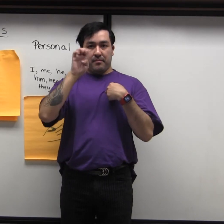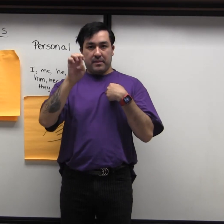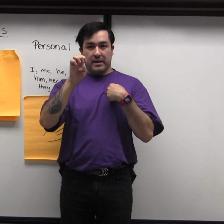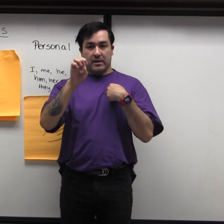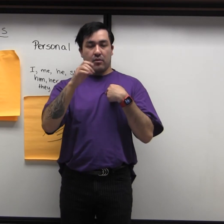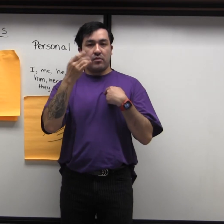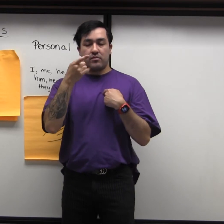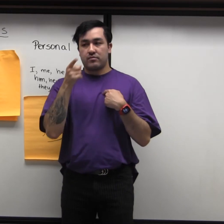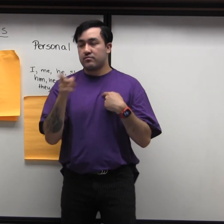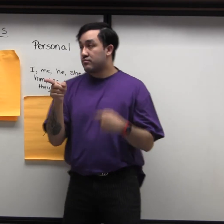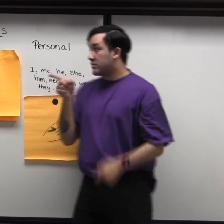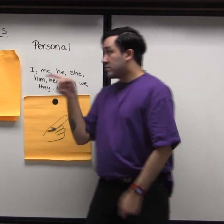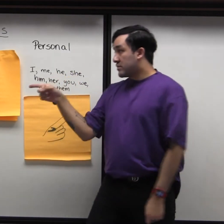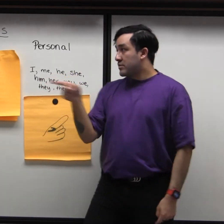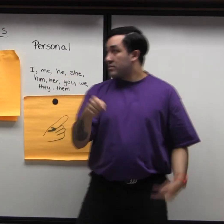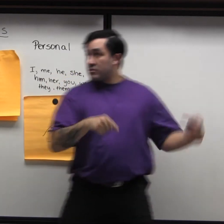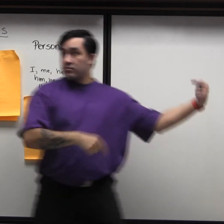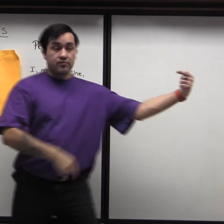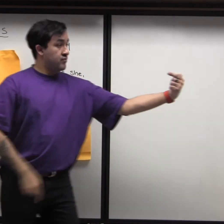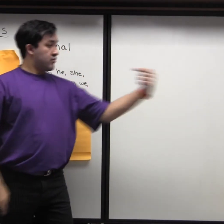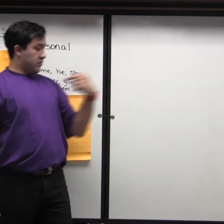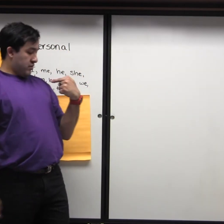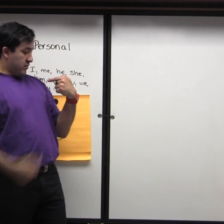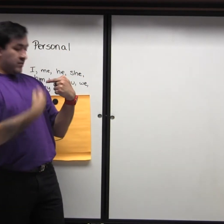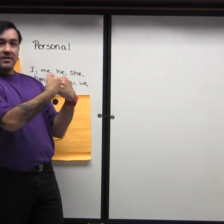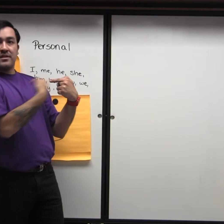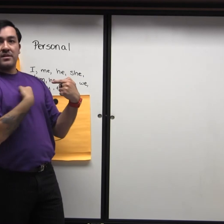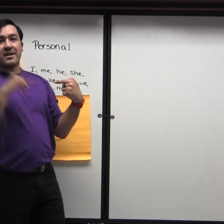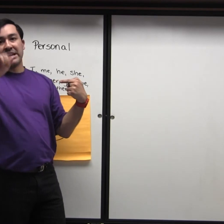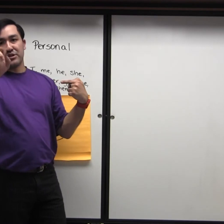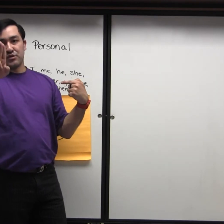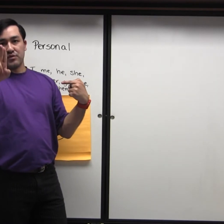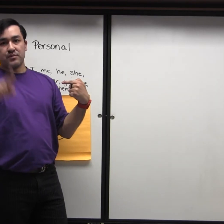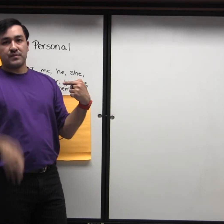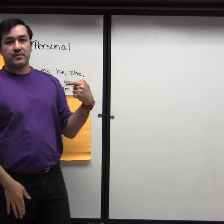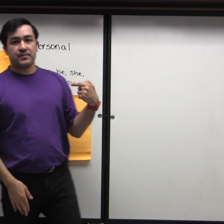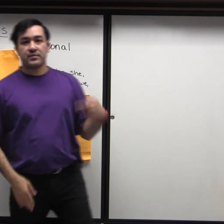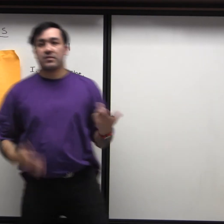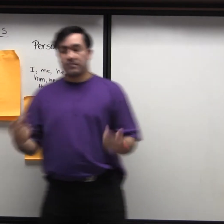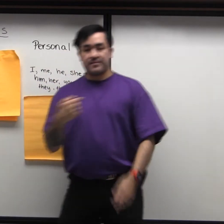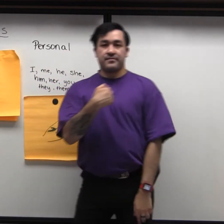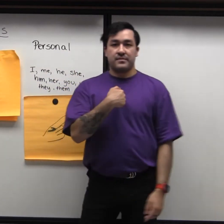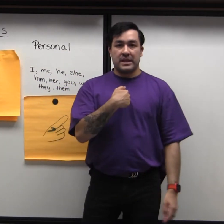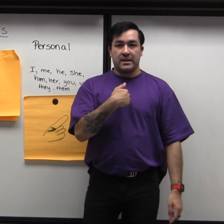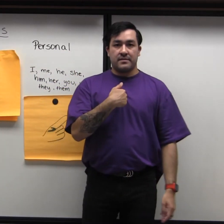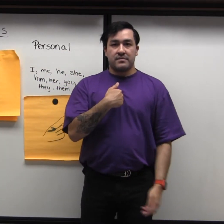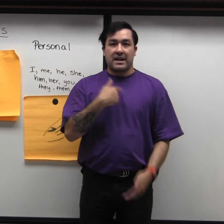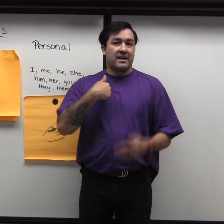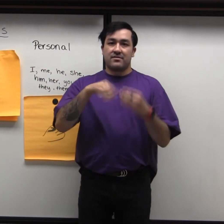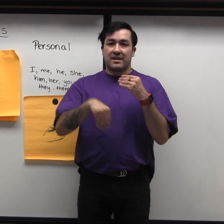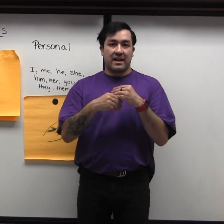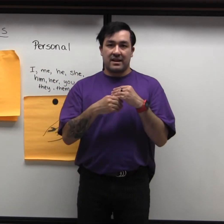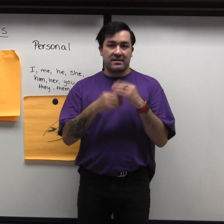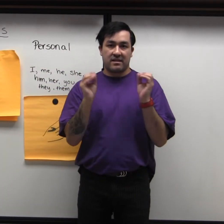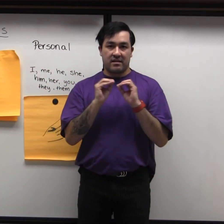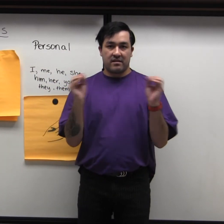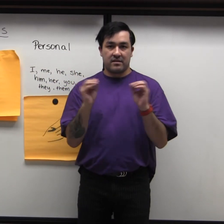I'm pointing at you or you're pointing at me. So it has to be me. It has to be you. So that one doesn't matter. You don't have to